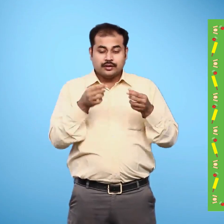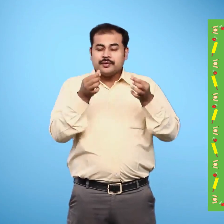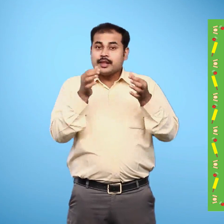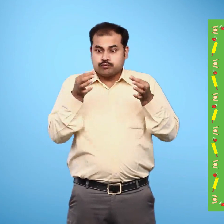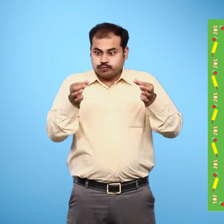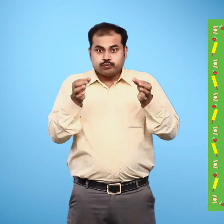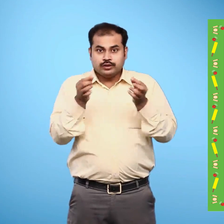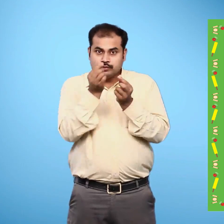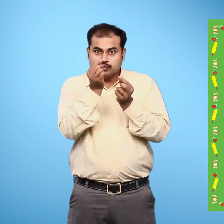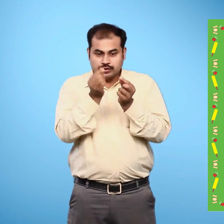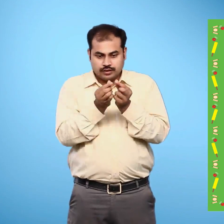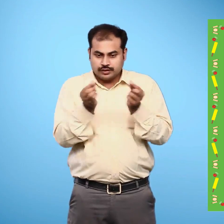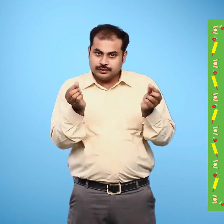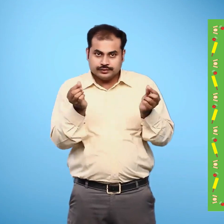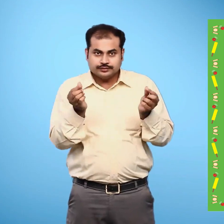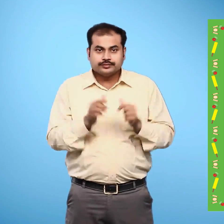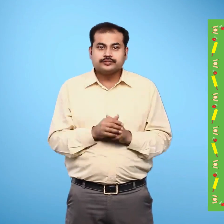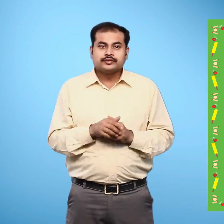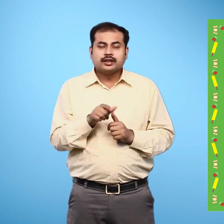for letter writing